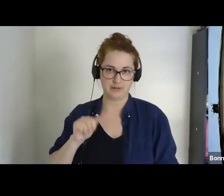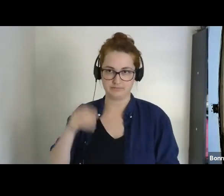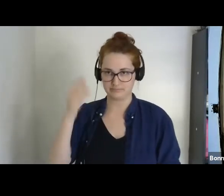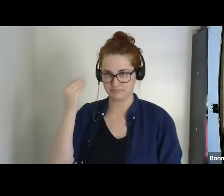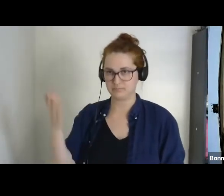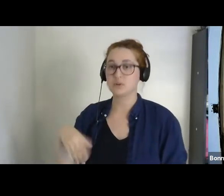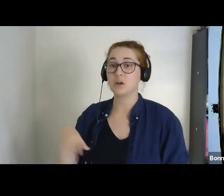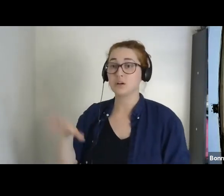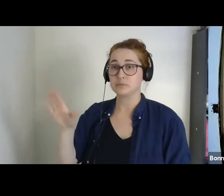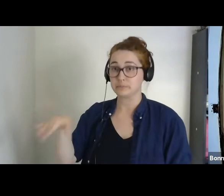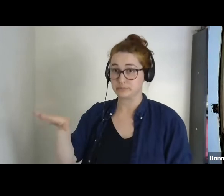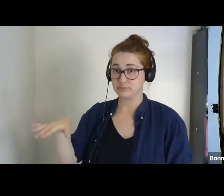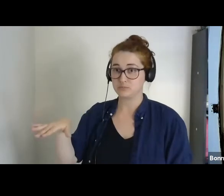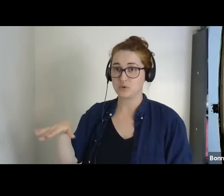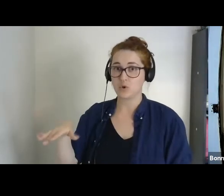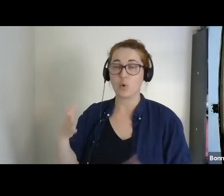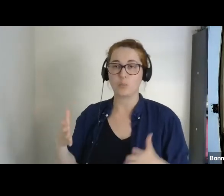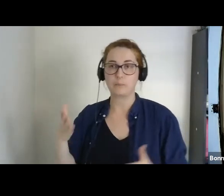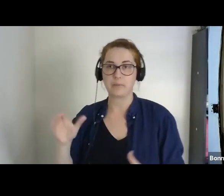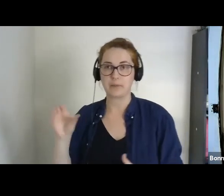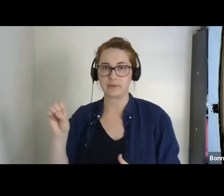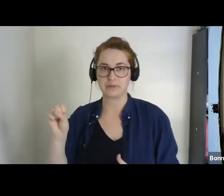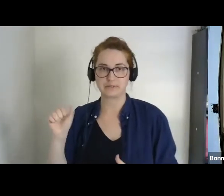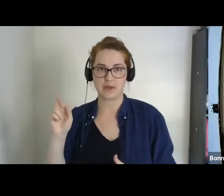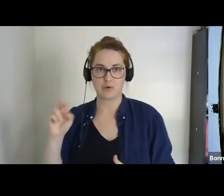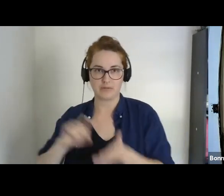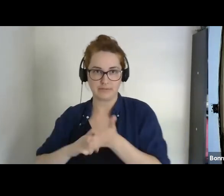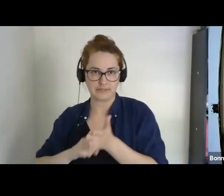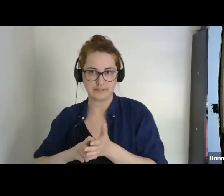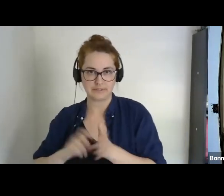you, oh, maybe Sarah's got it now. Okay. Yeah.